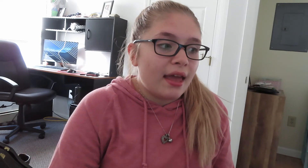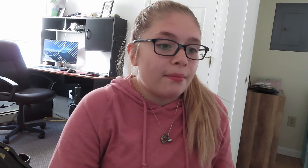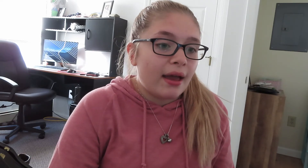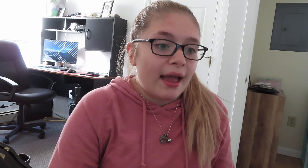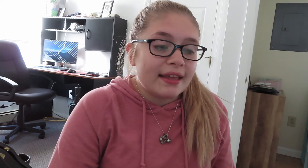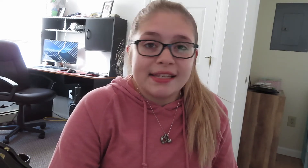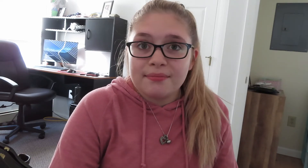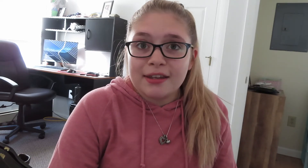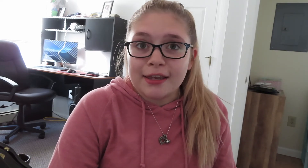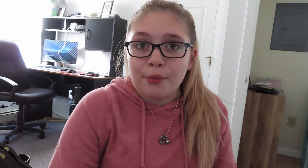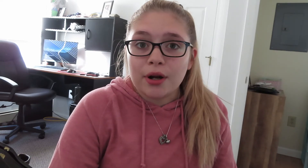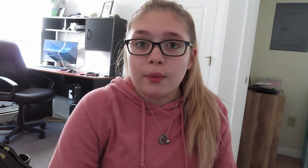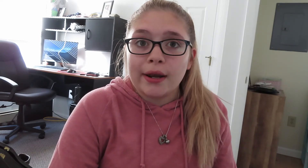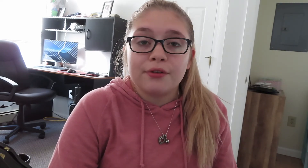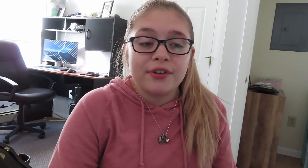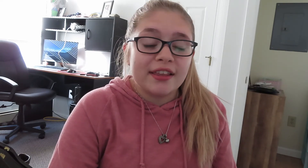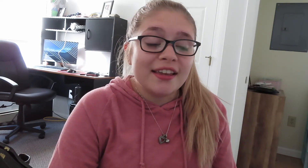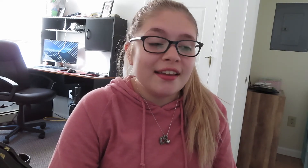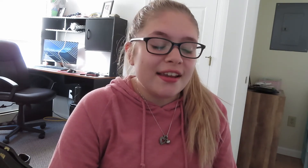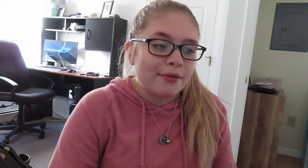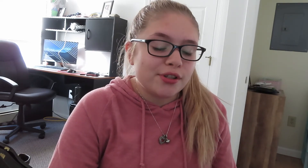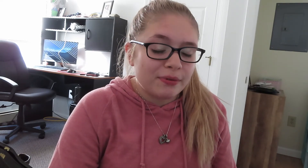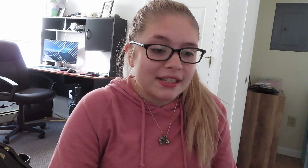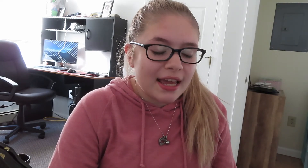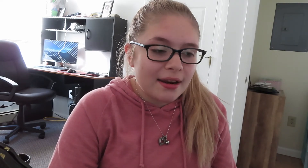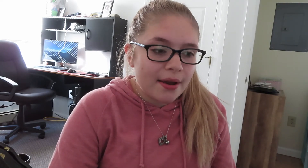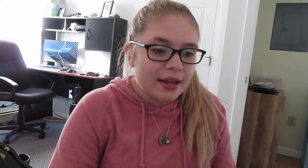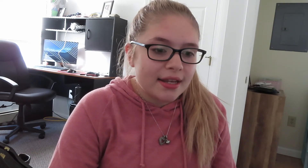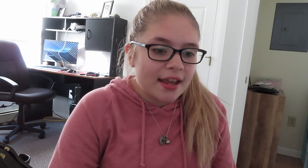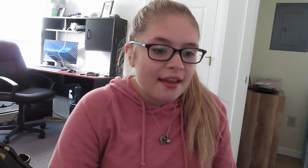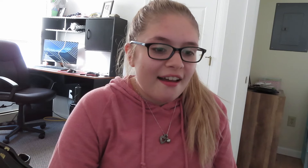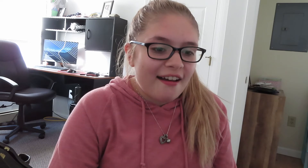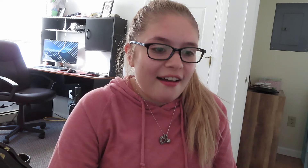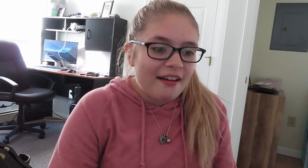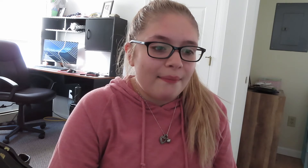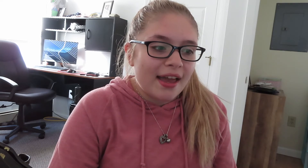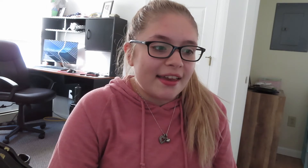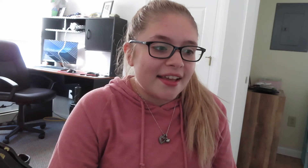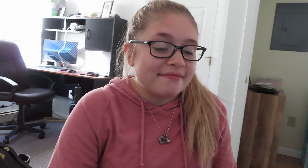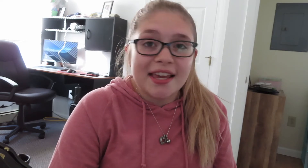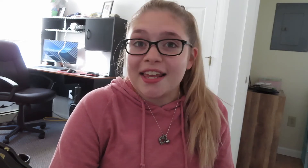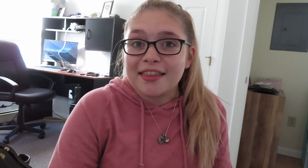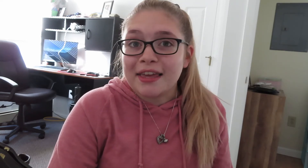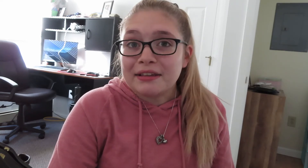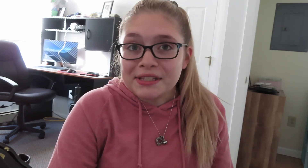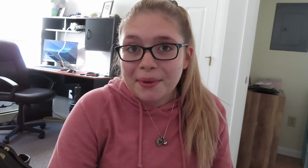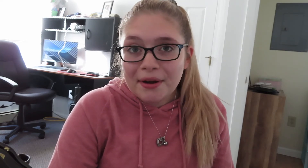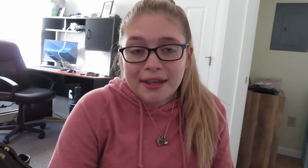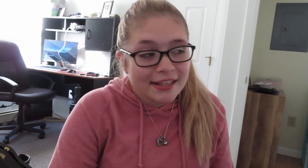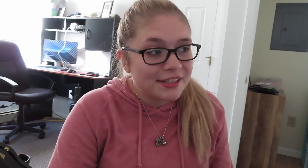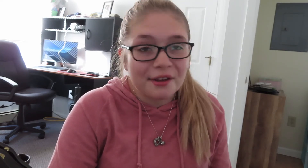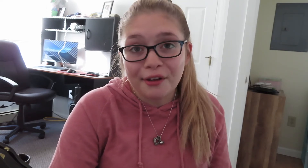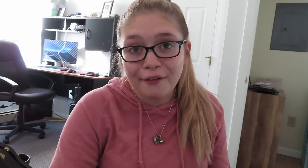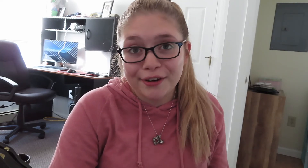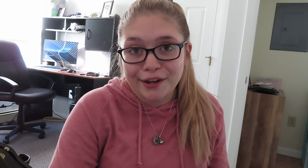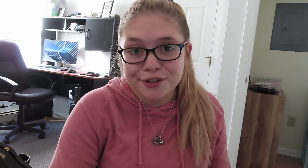then my team meeting at work went really good. I was super excited about it. I can't say anything else about it because it's all confidential